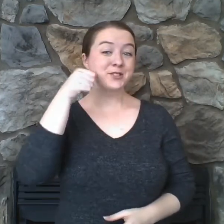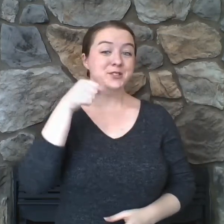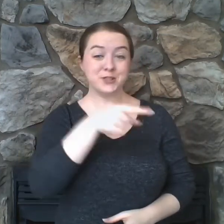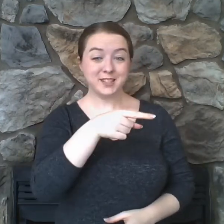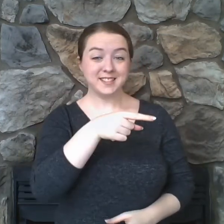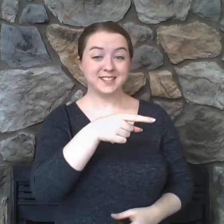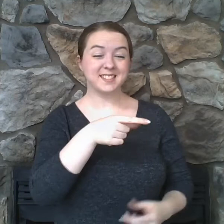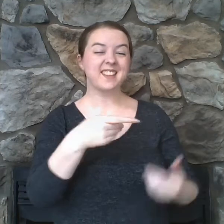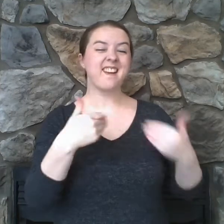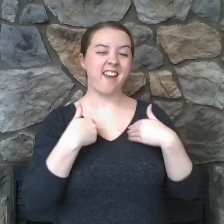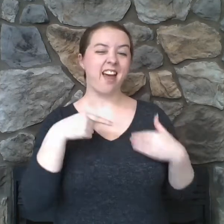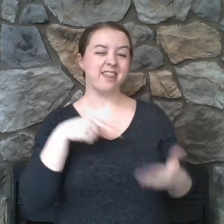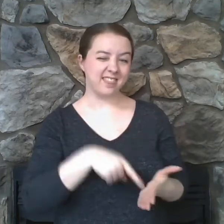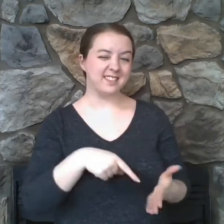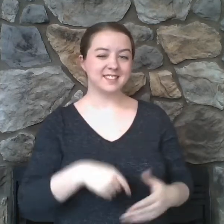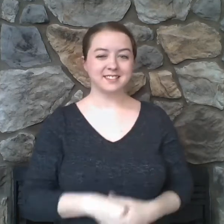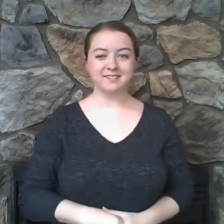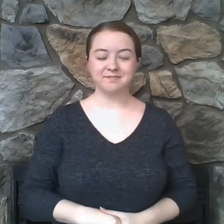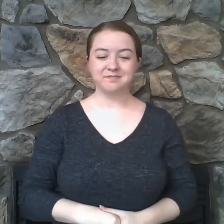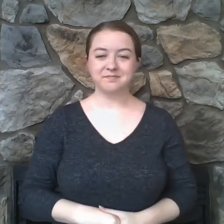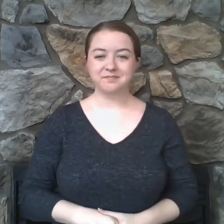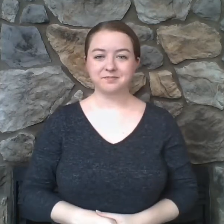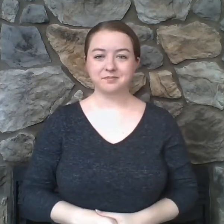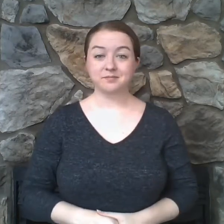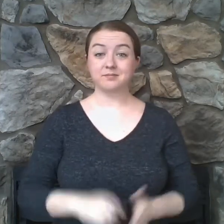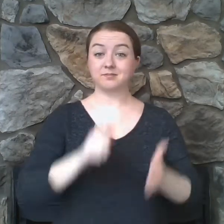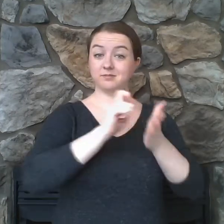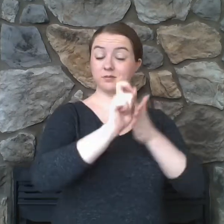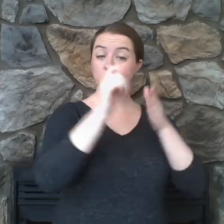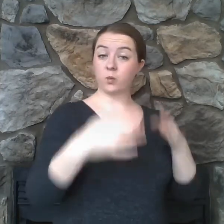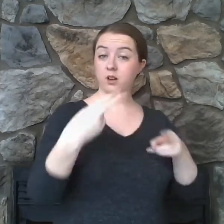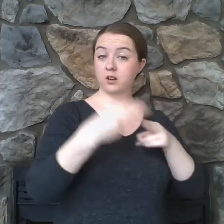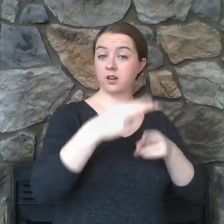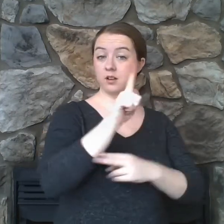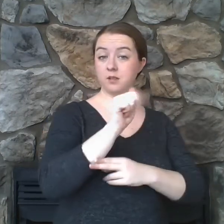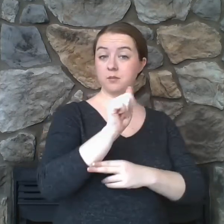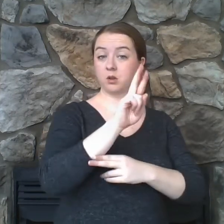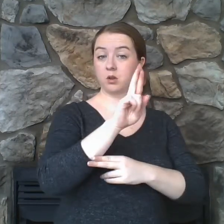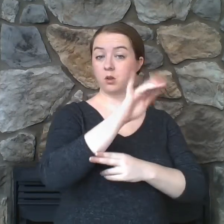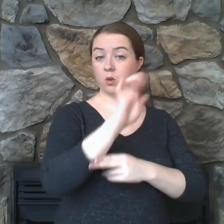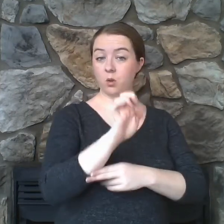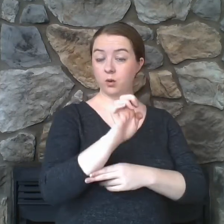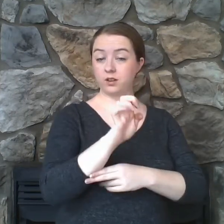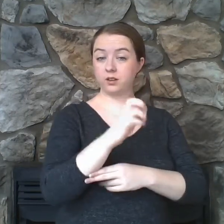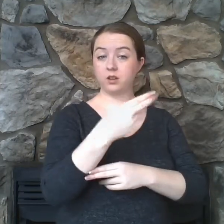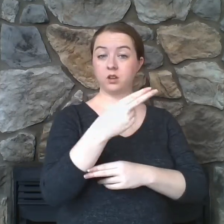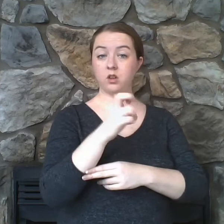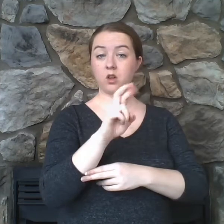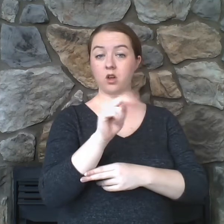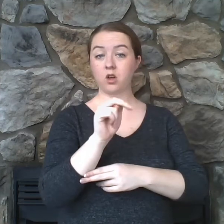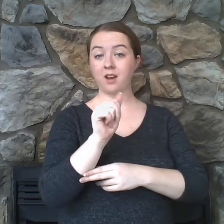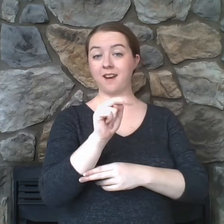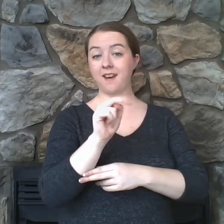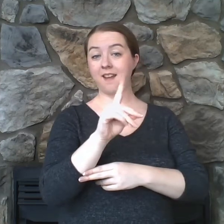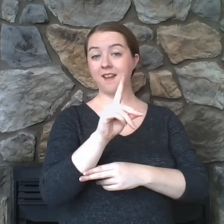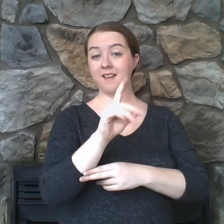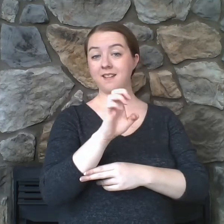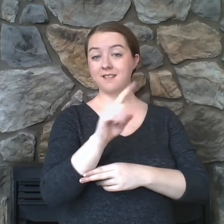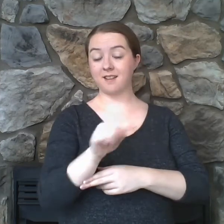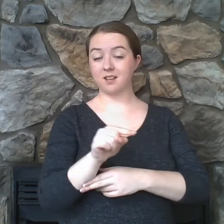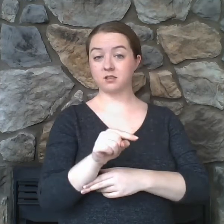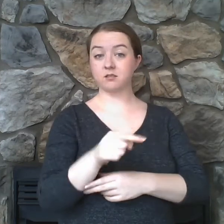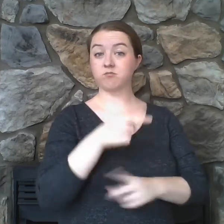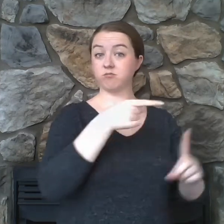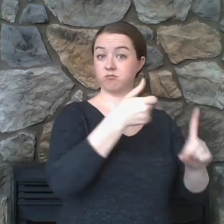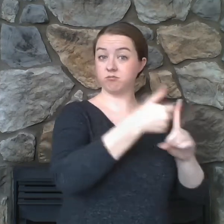She's Got This. And it's written by Laurie Hernandez, who is a gold